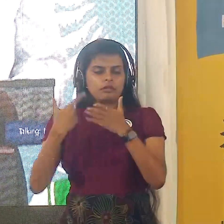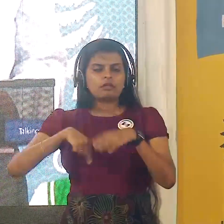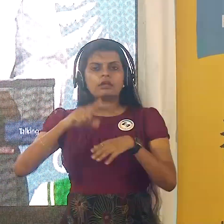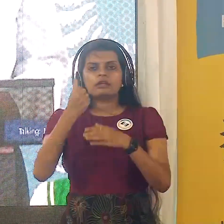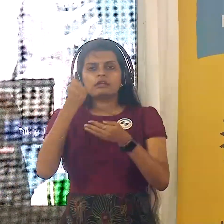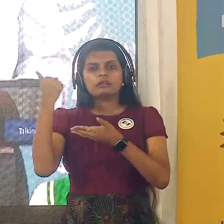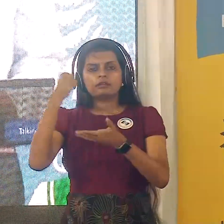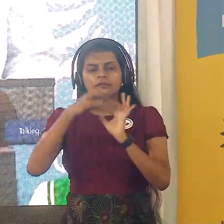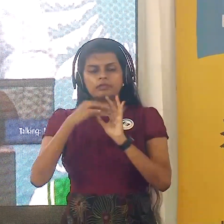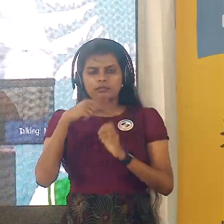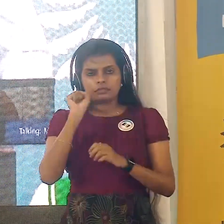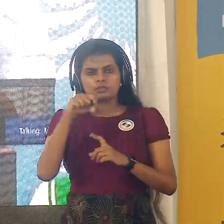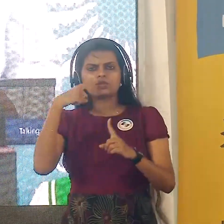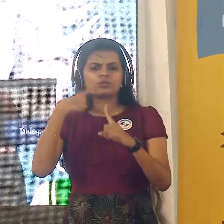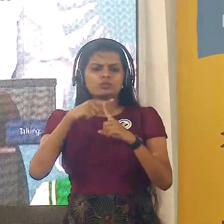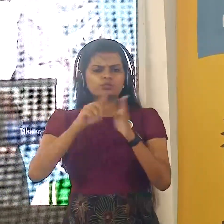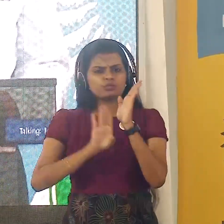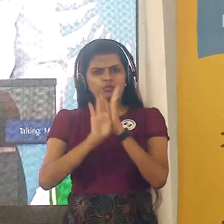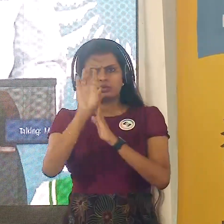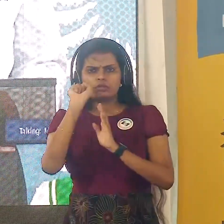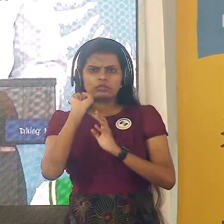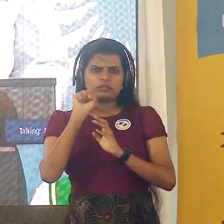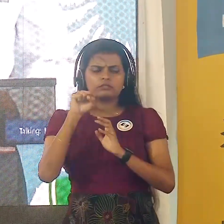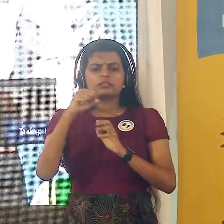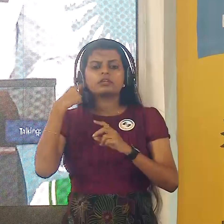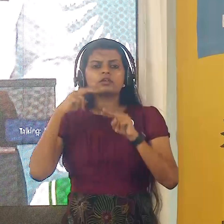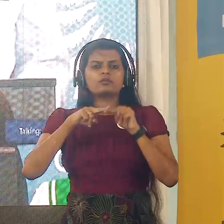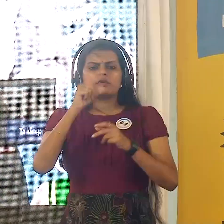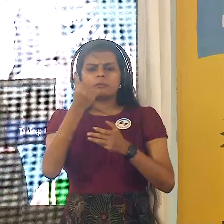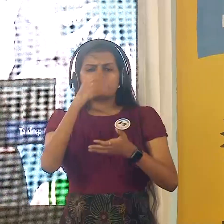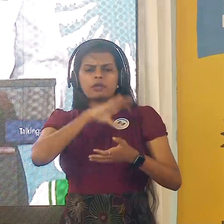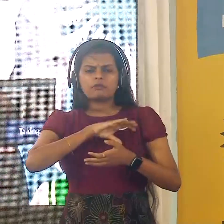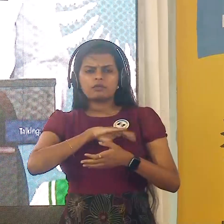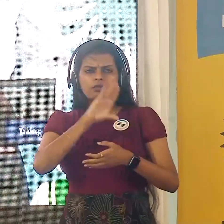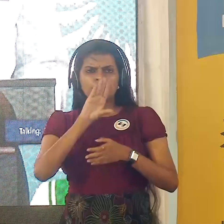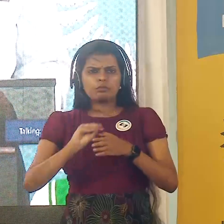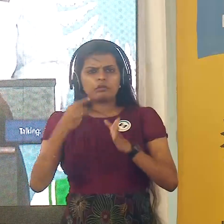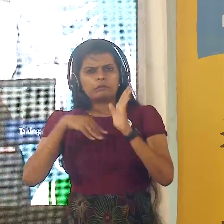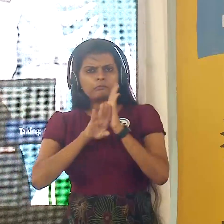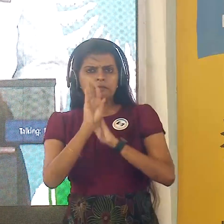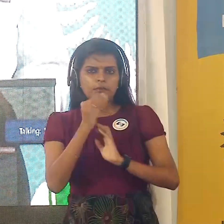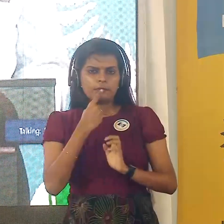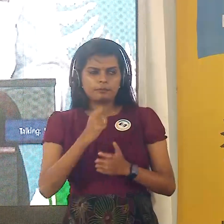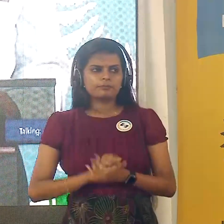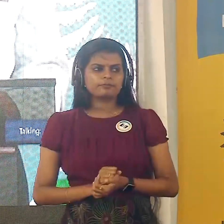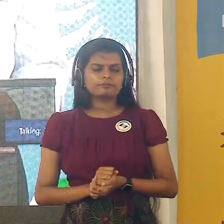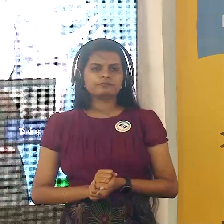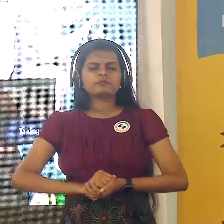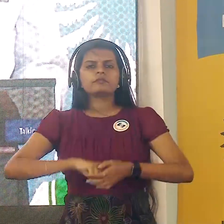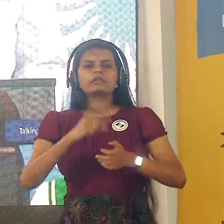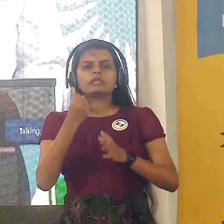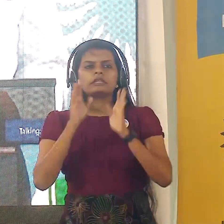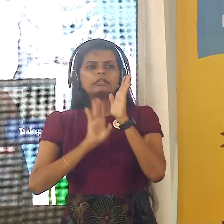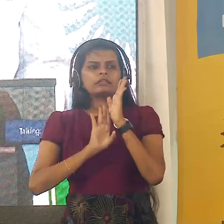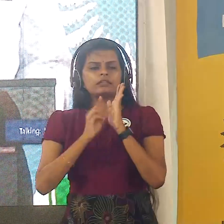but can we say it is a positive growth if the income disparity is high? Let me rephrase it a bit, because per capita income is not an